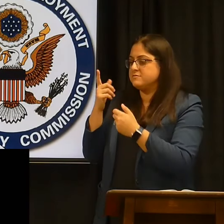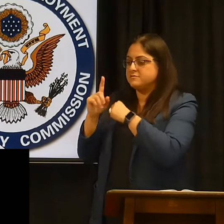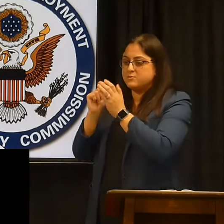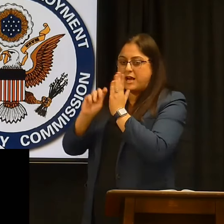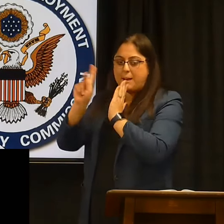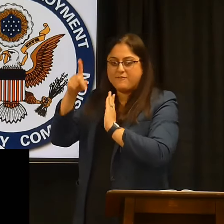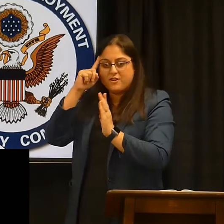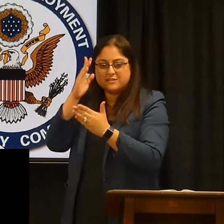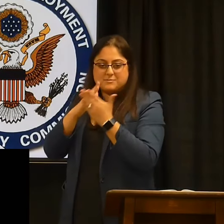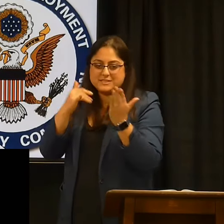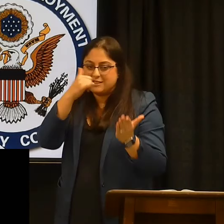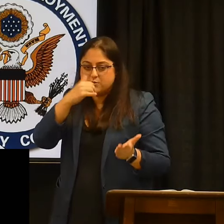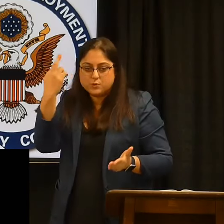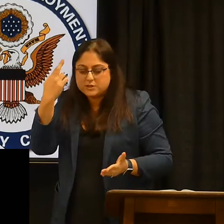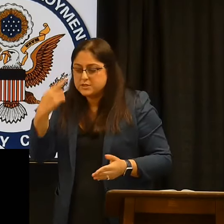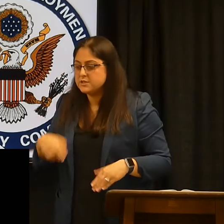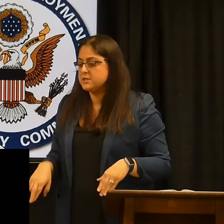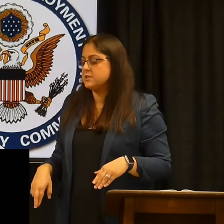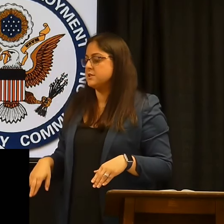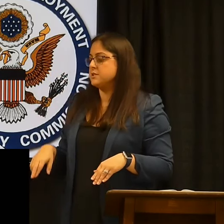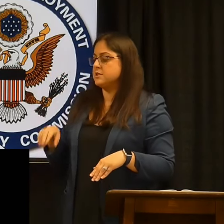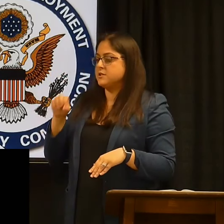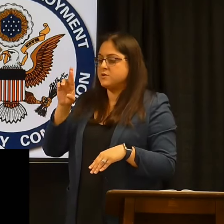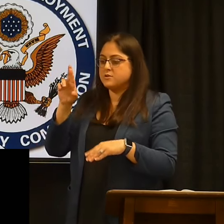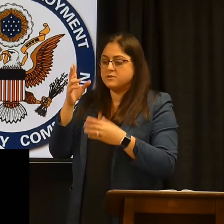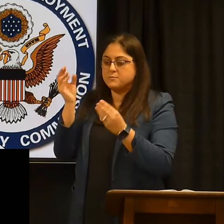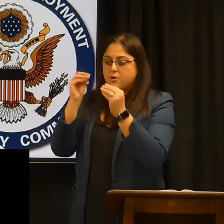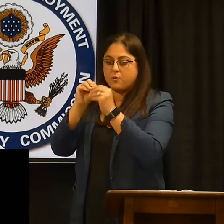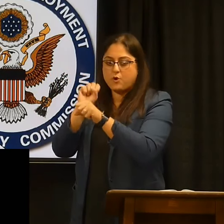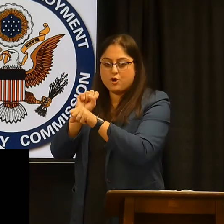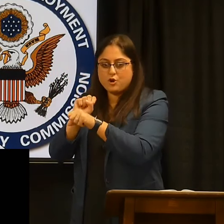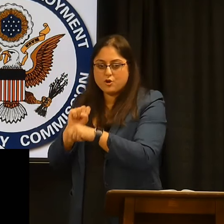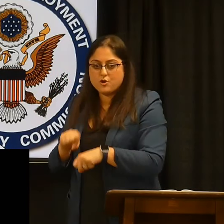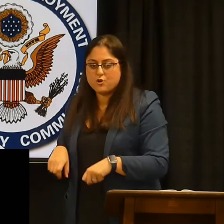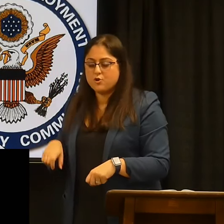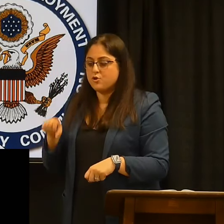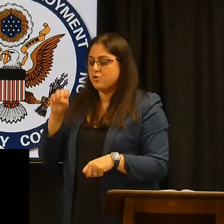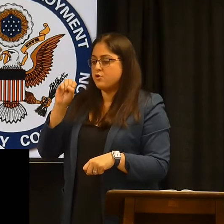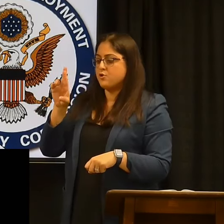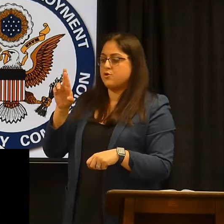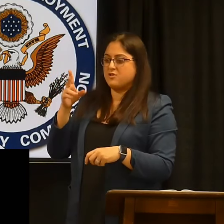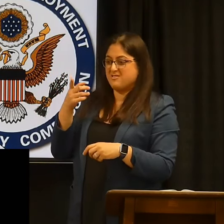retaliate against you. They'll write you up for some silly reason, they'll give you more work,